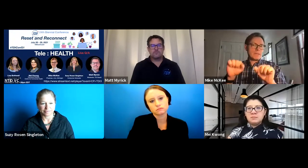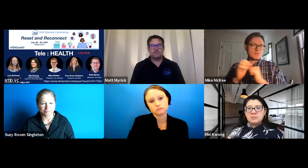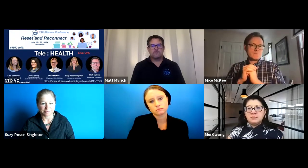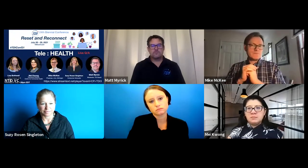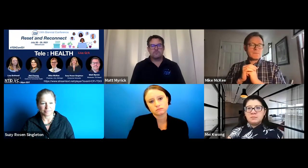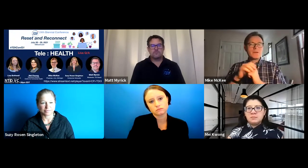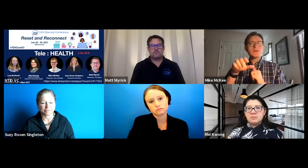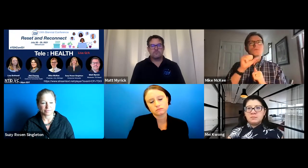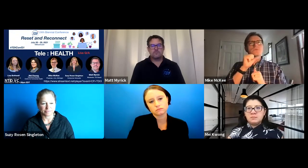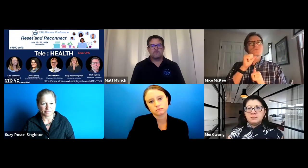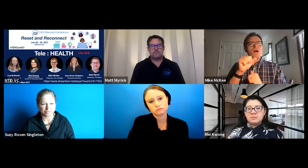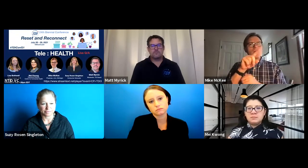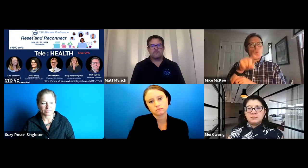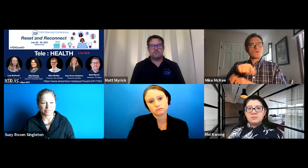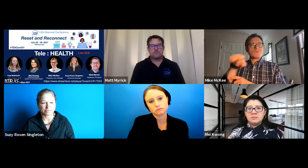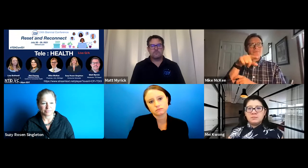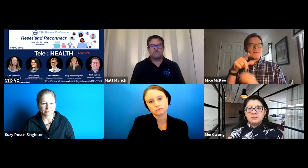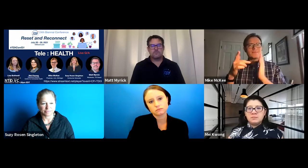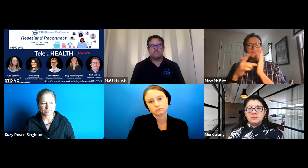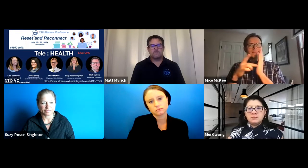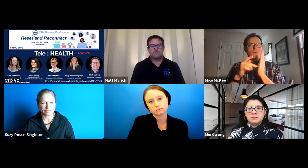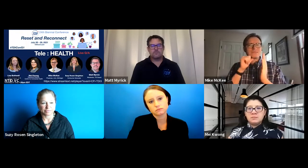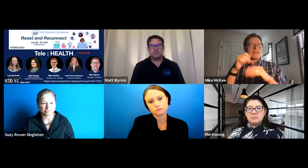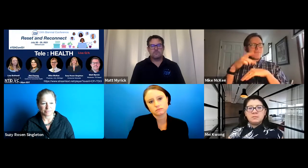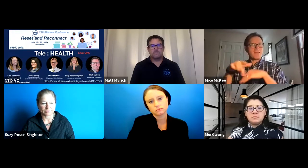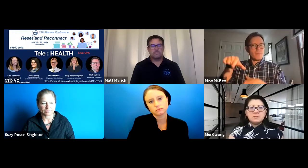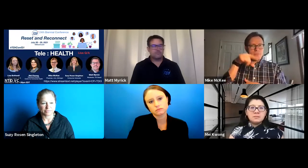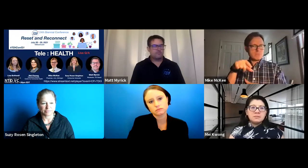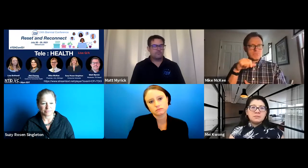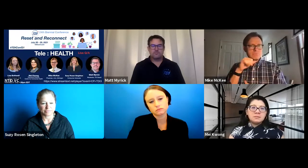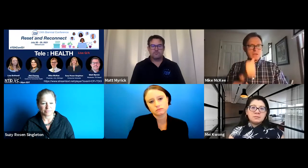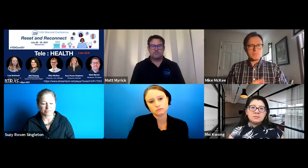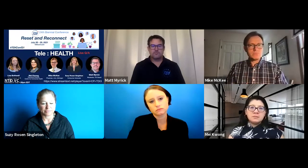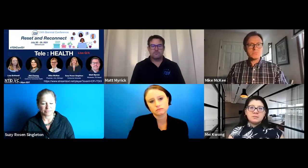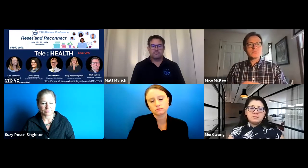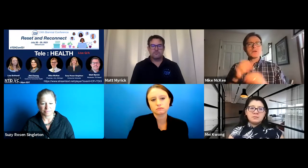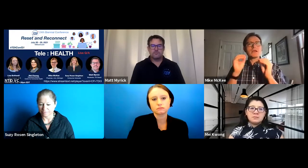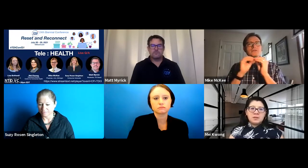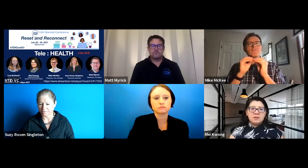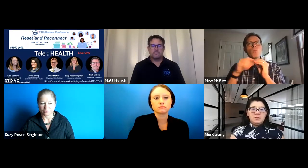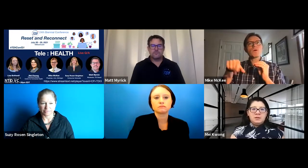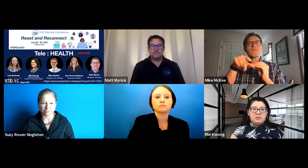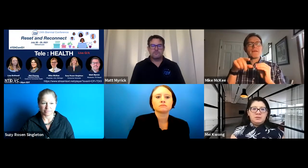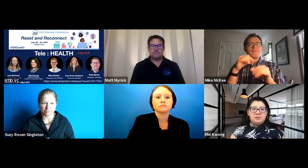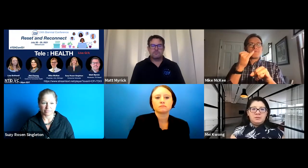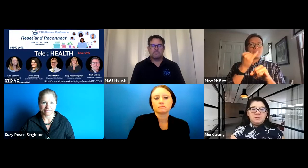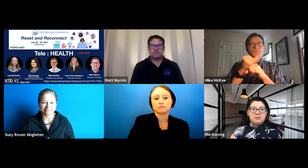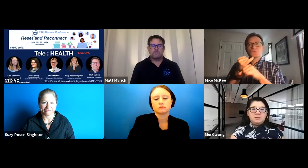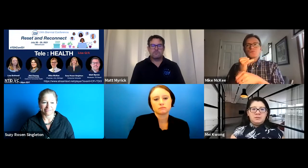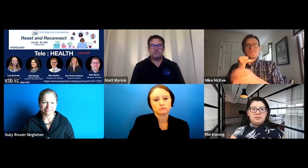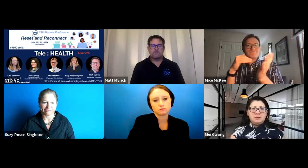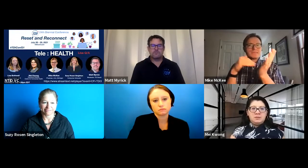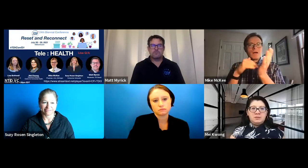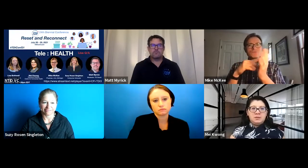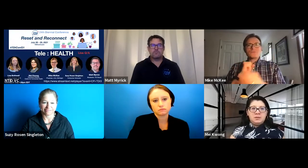have to be contracted in advance to have that available. So it's not a question of if the technology is or isn't